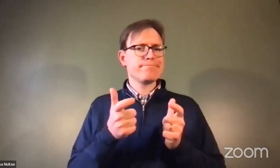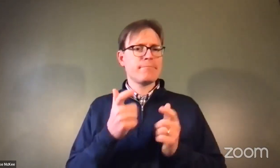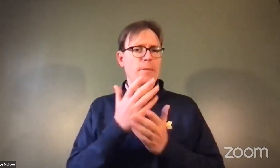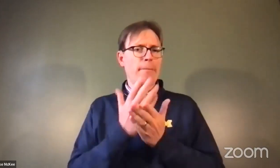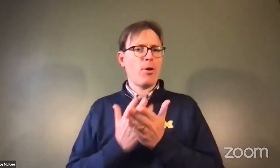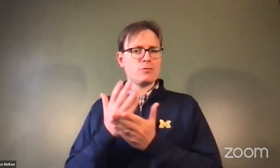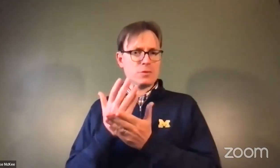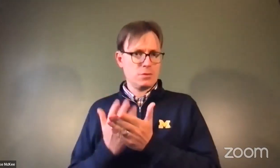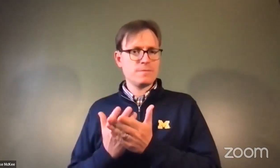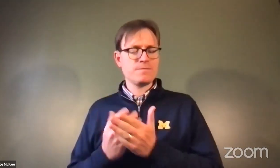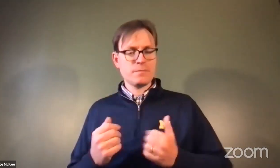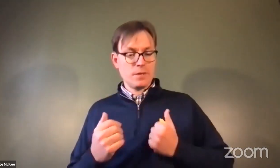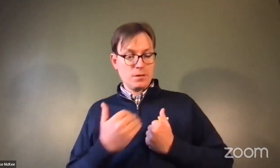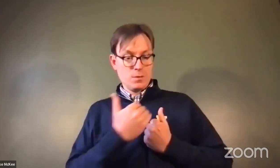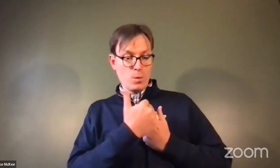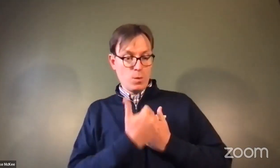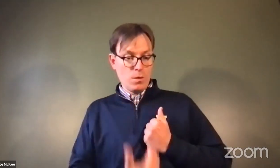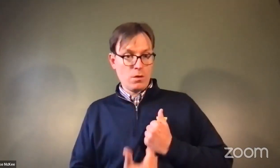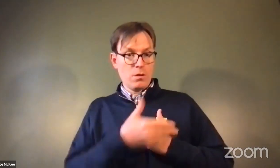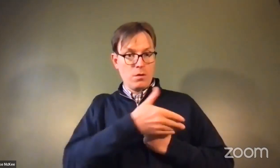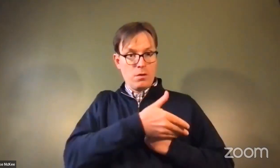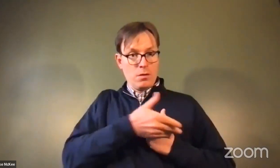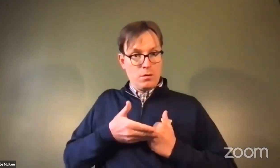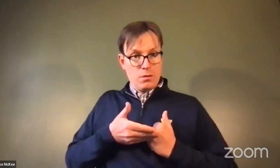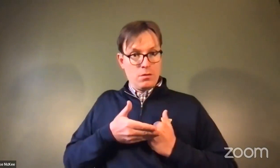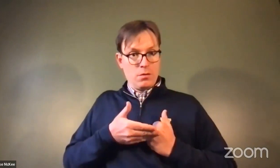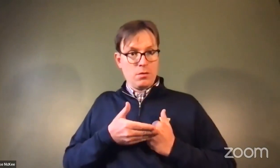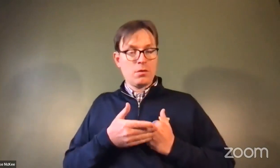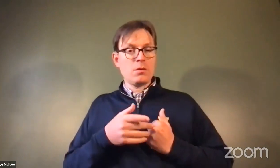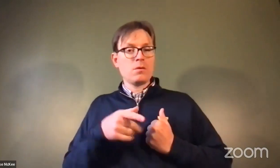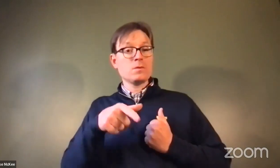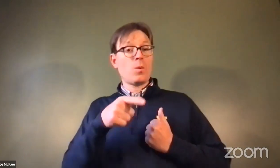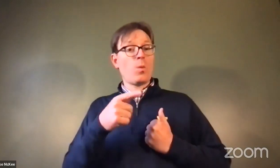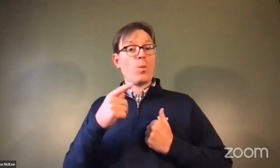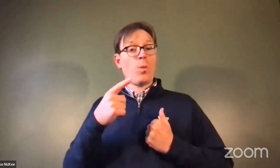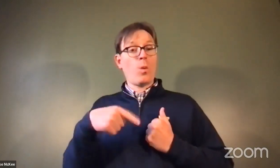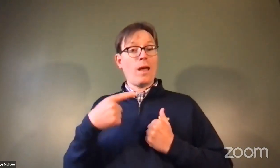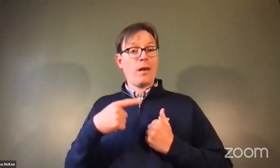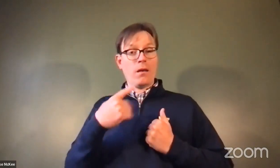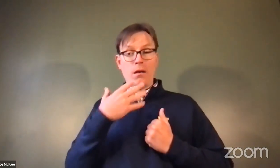So there are 4 main parts to the heart in 2 cross sections.